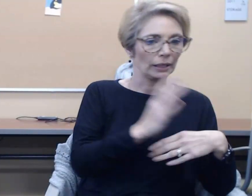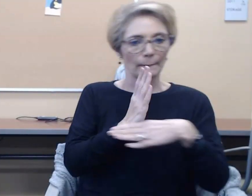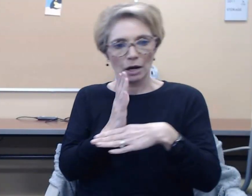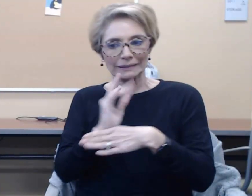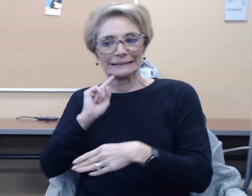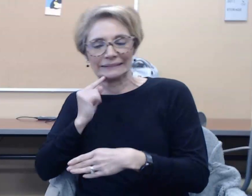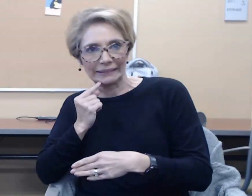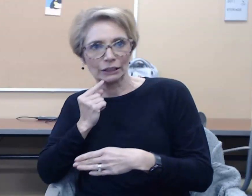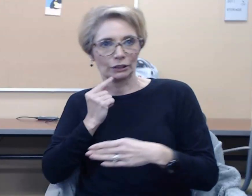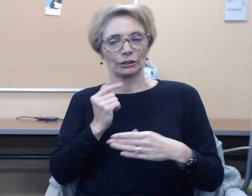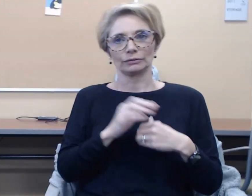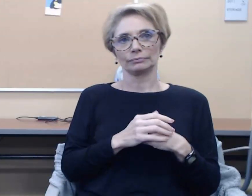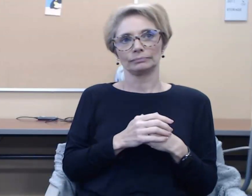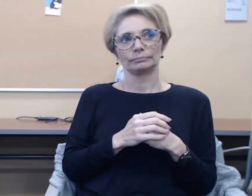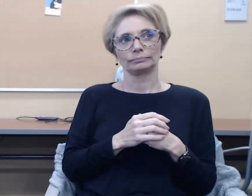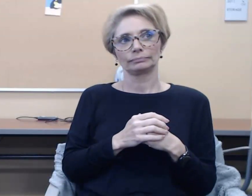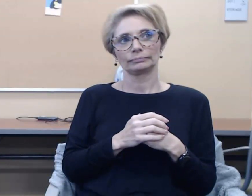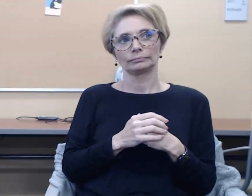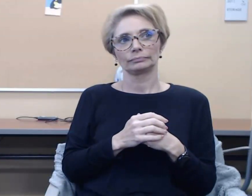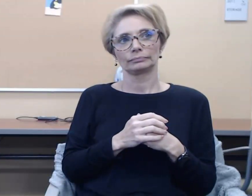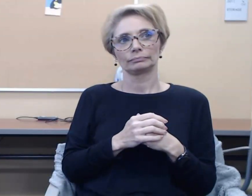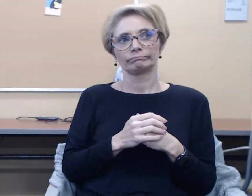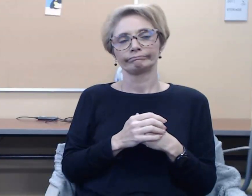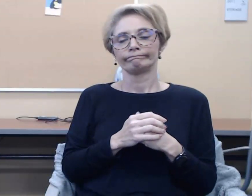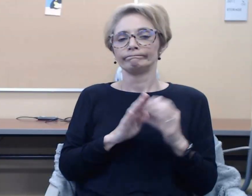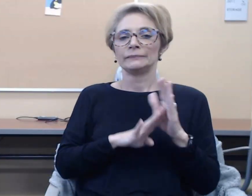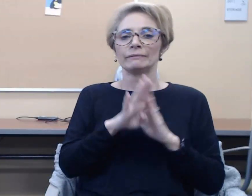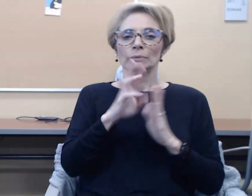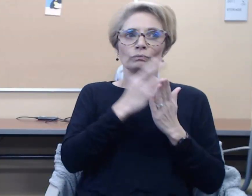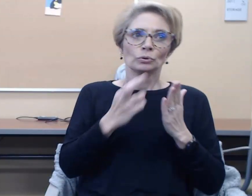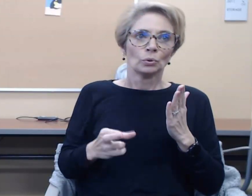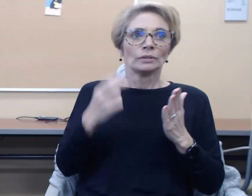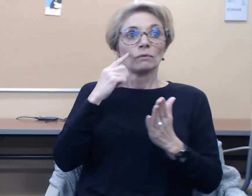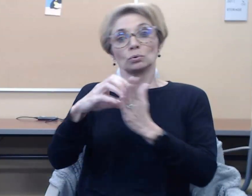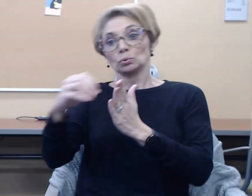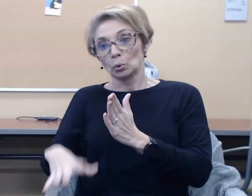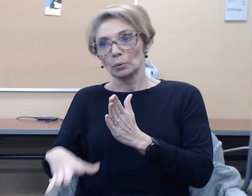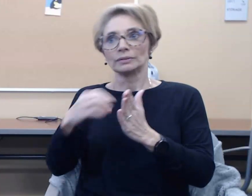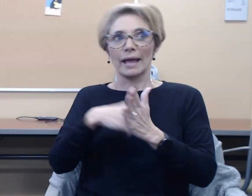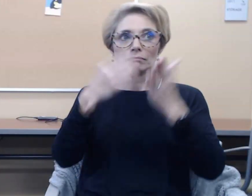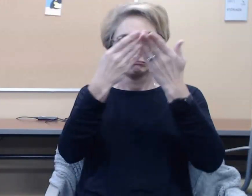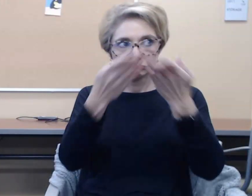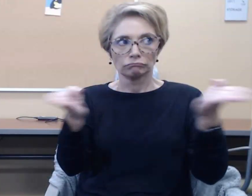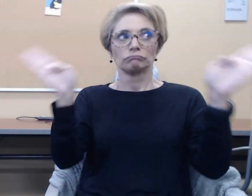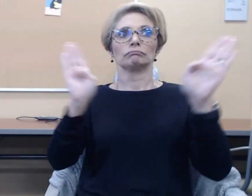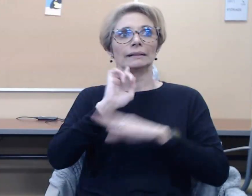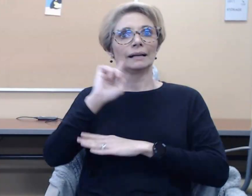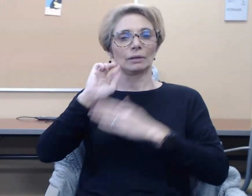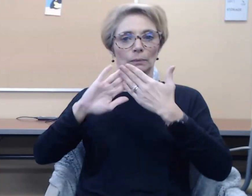severe. And then also developing resources for students and the greater deaf community. Because again, the deaf